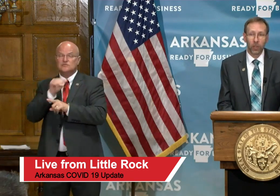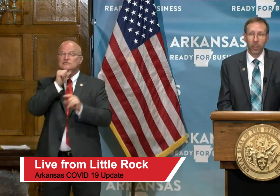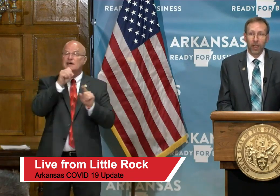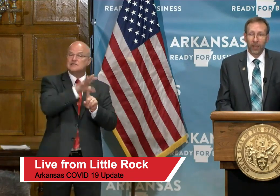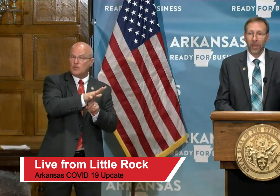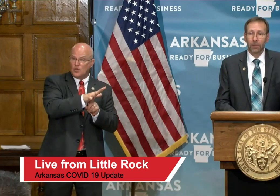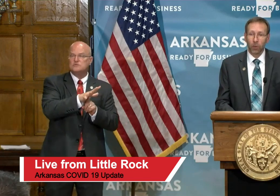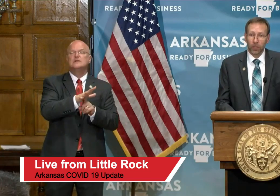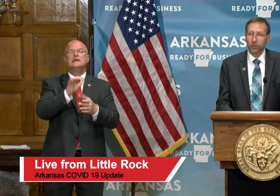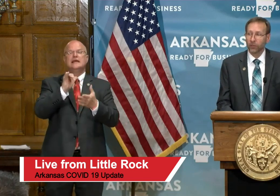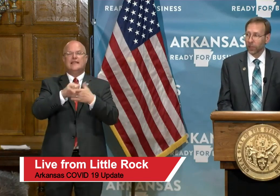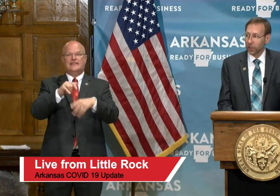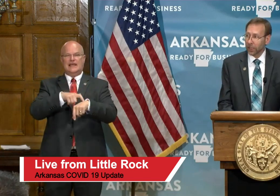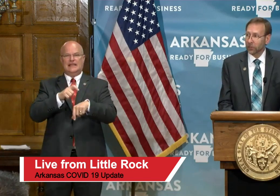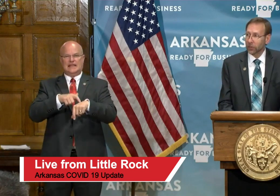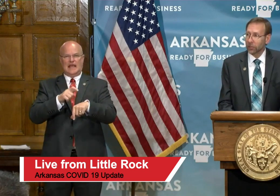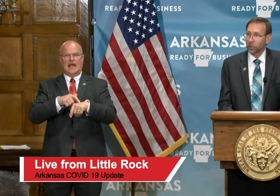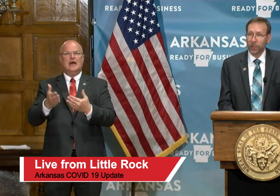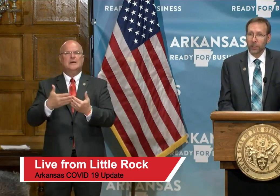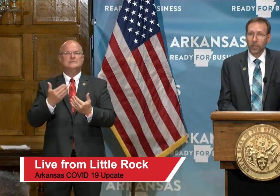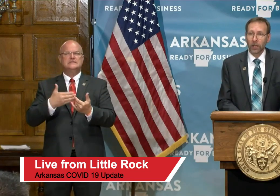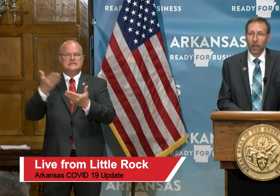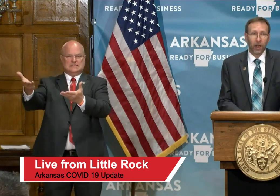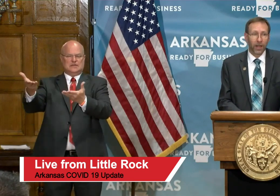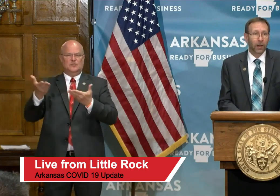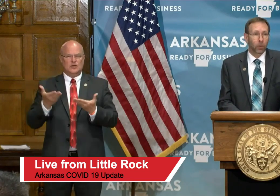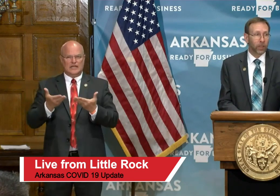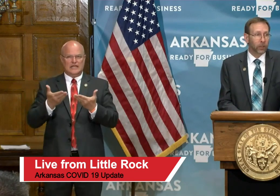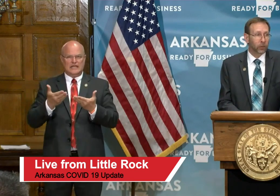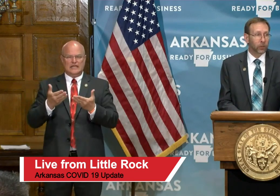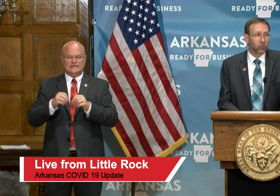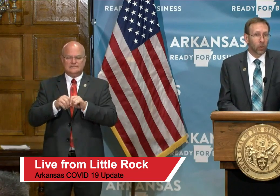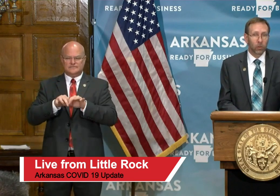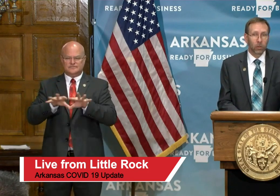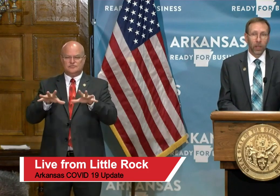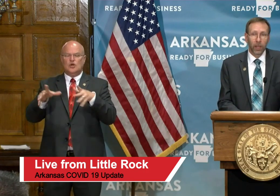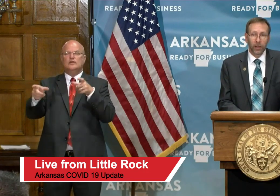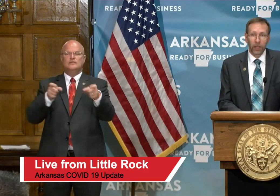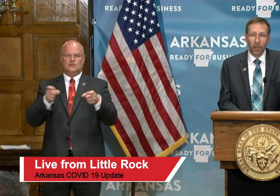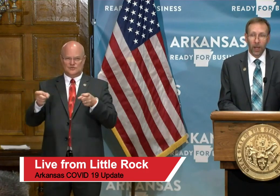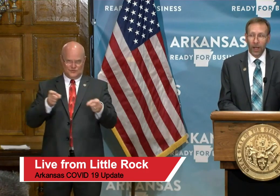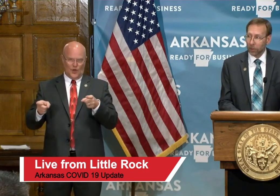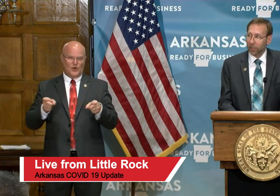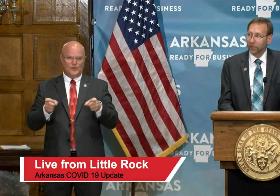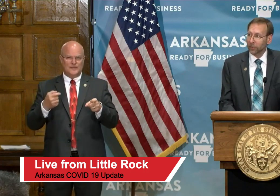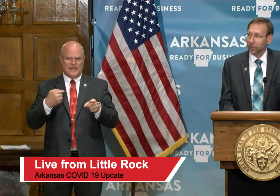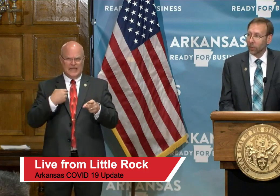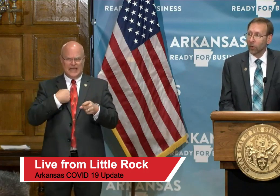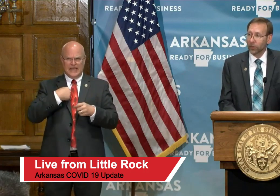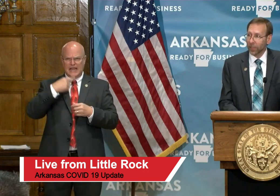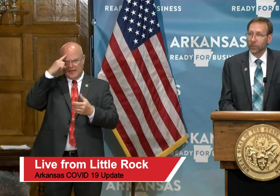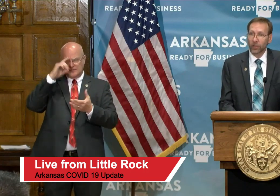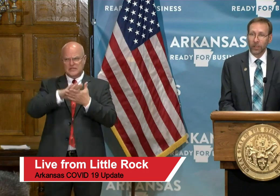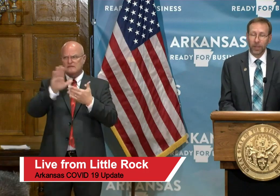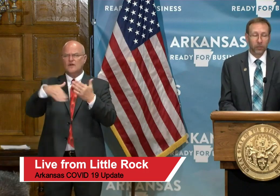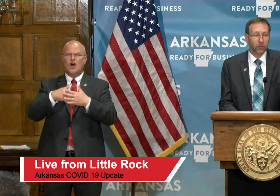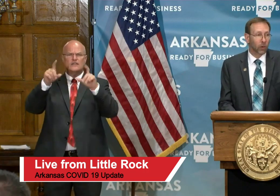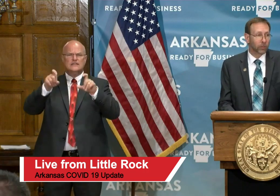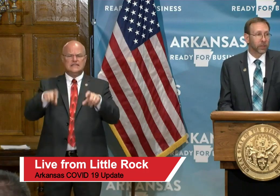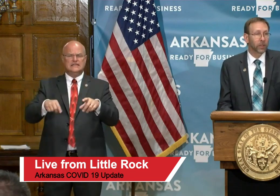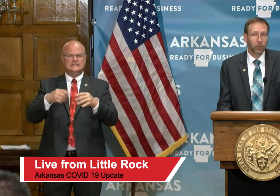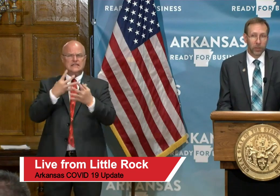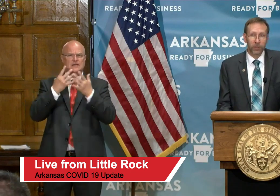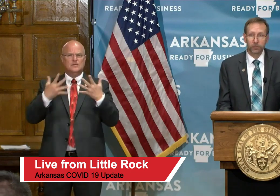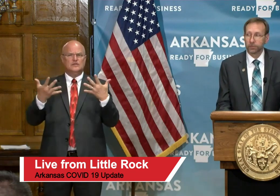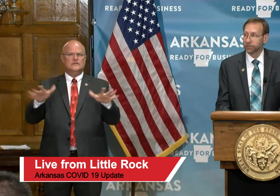exposed. At that point, it's fairly easy to bring an outbreak under control. And I believe that all the testing of the inmates